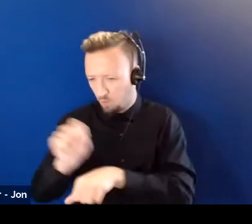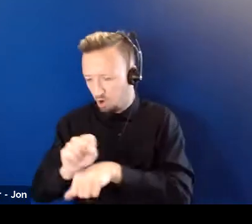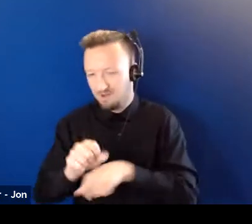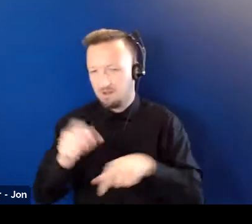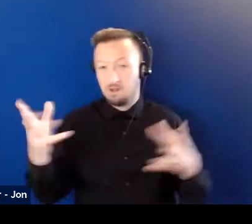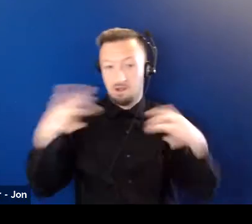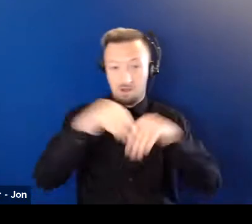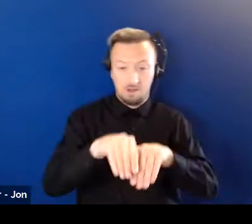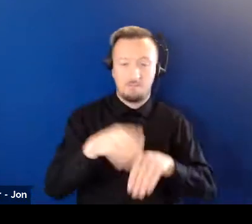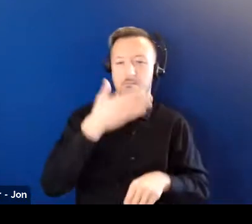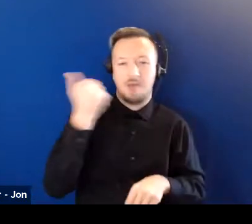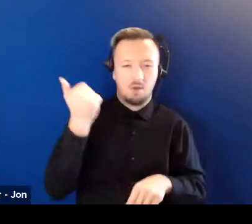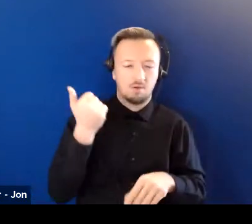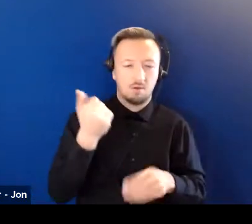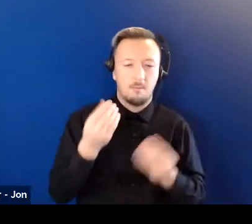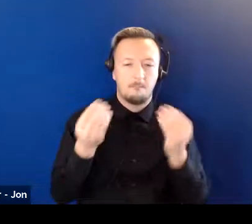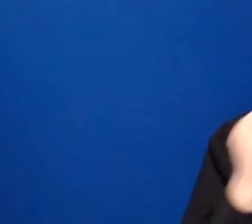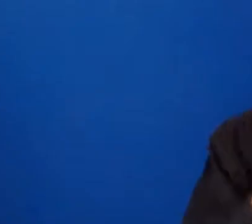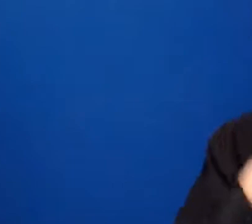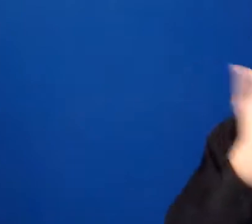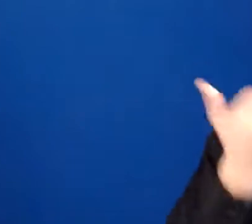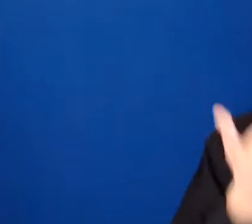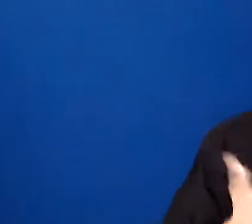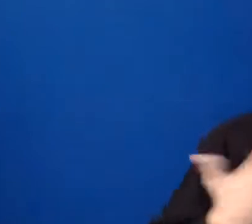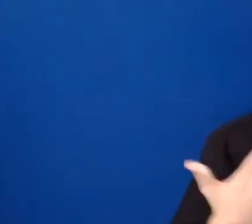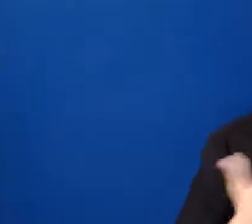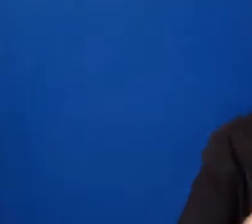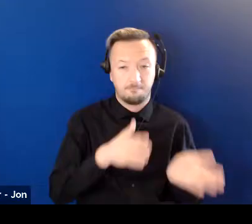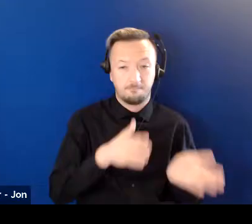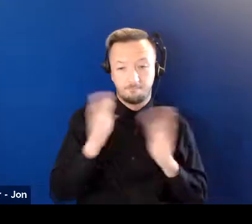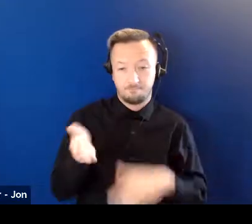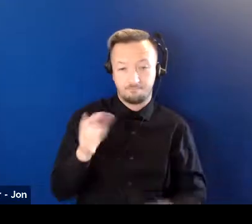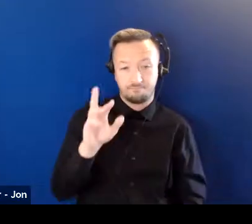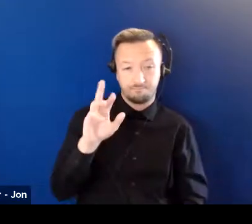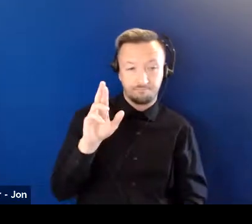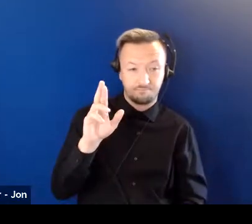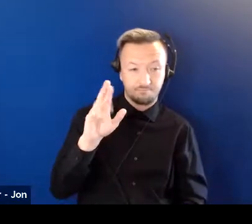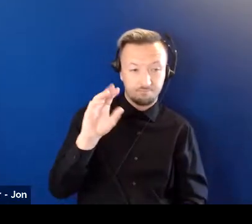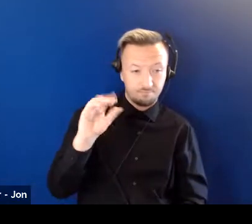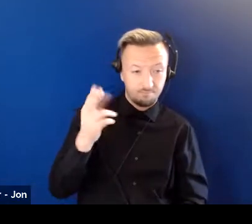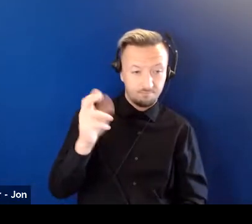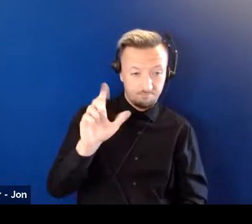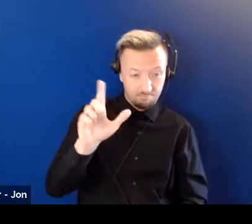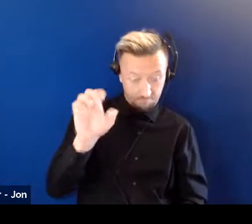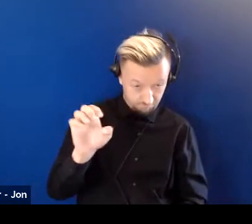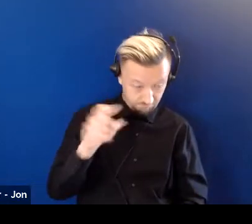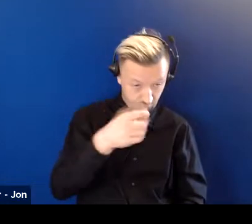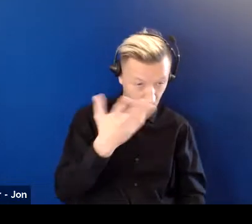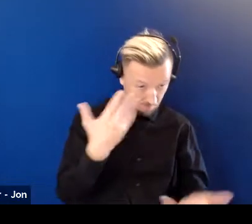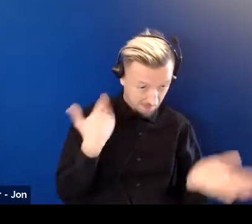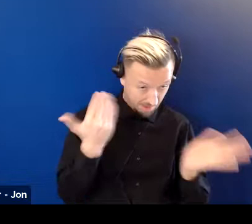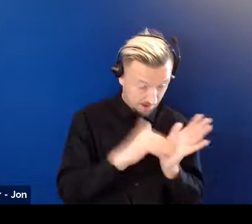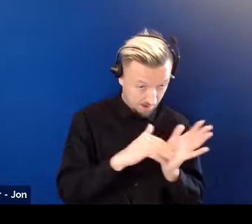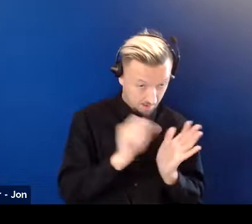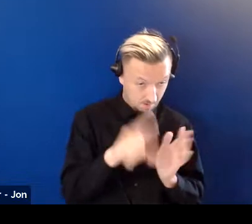you, Linda. Next, we're going to go to Rochelle, and let me know if you need me to repeat the question, Rochelle, or if you